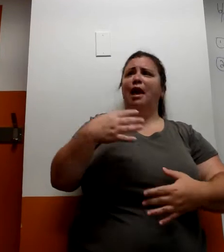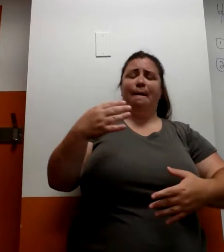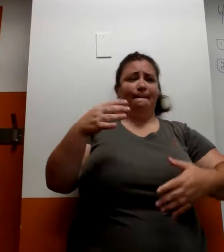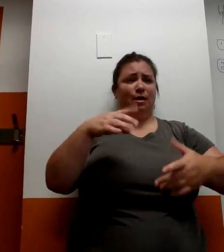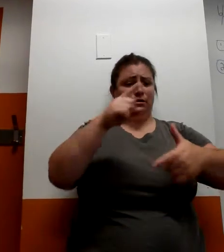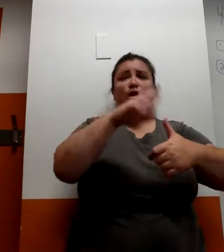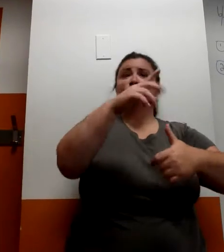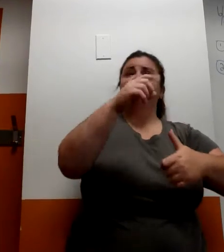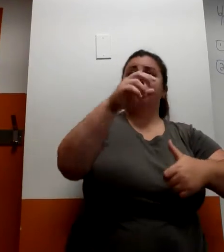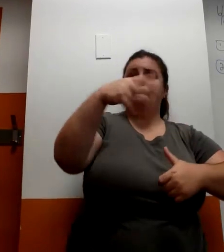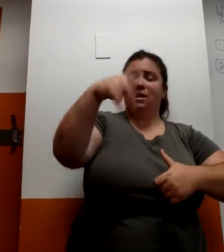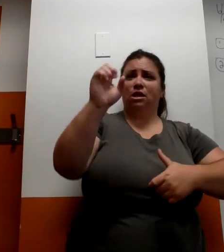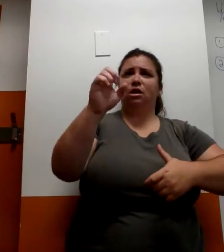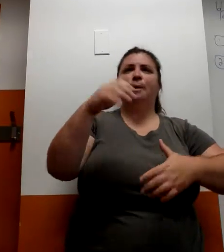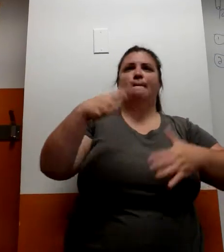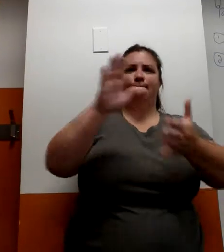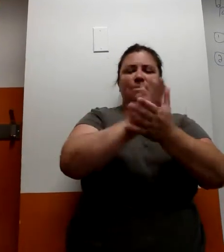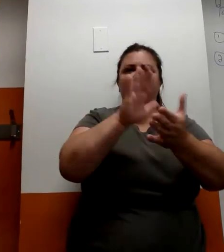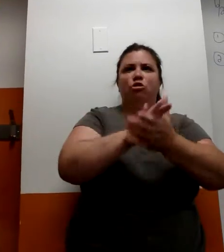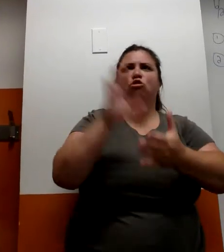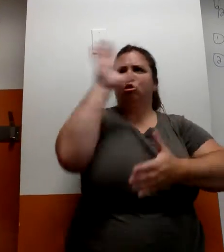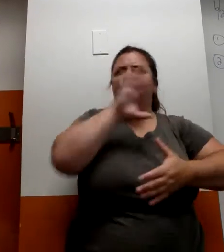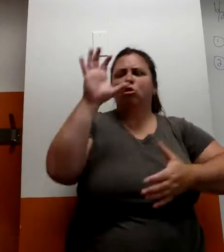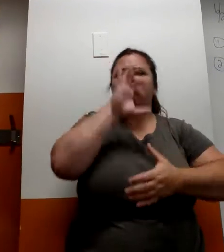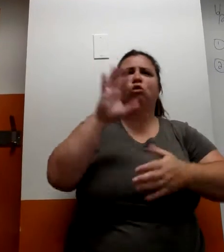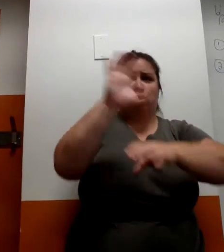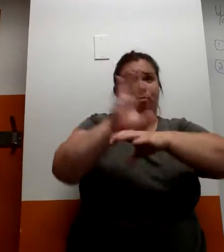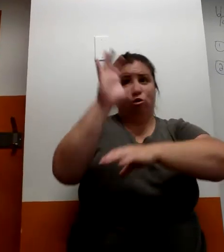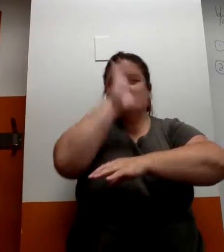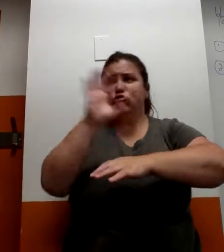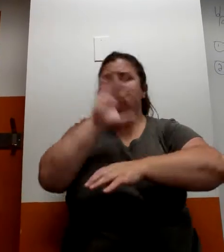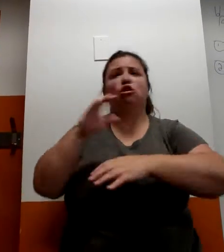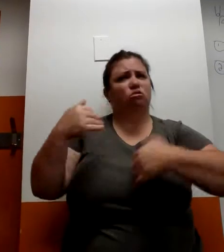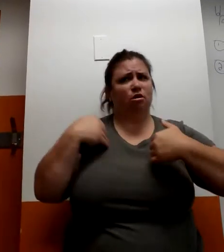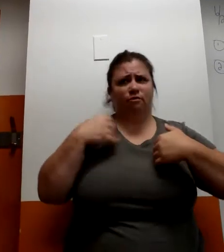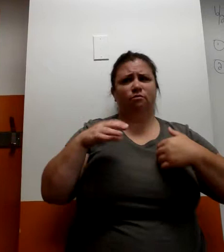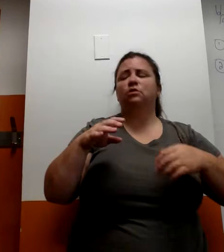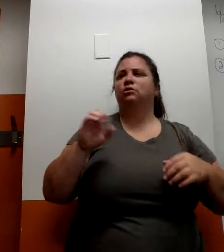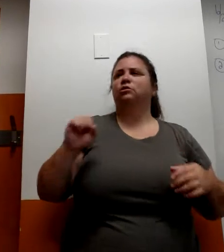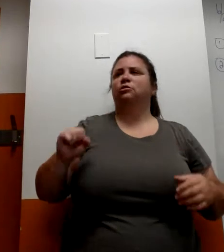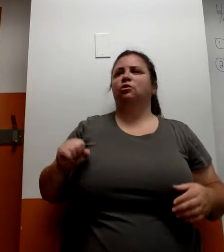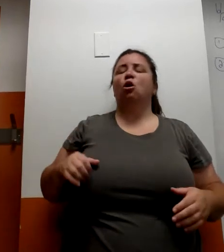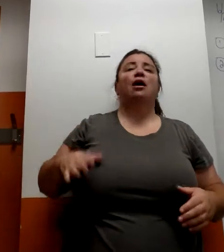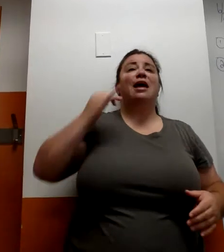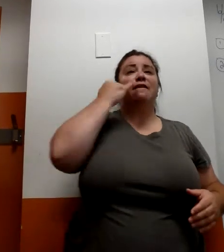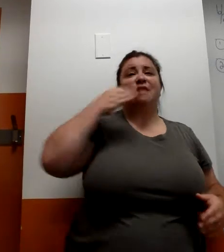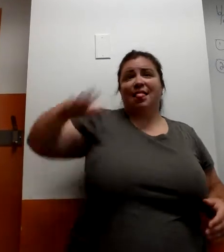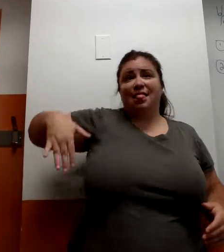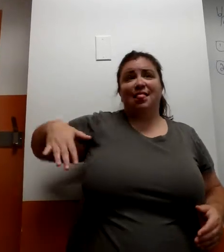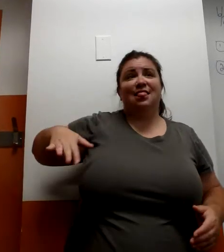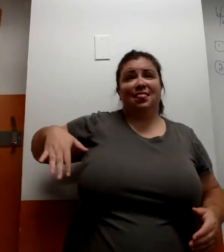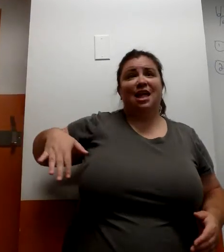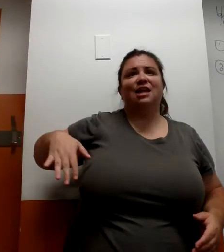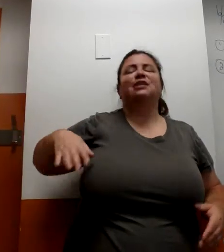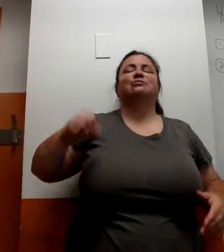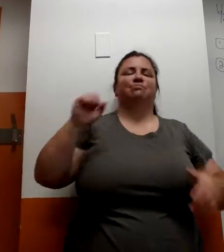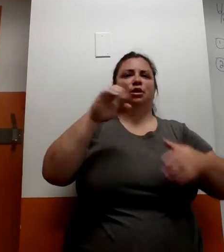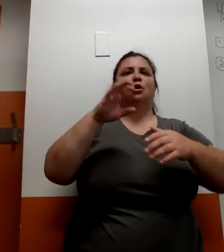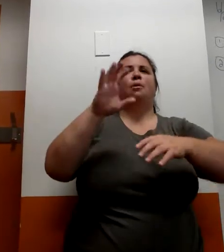computer research. And Sometimes. Only if you're late. only if you're late. Only if you're late. So behavioral